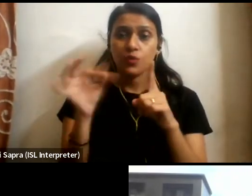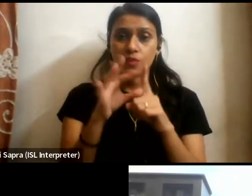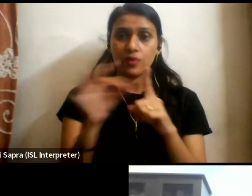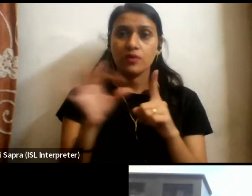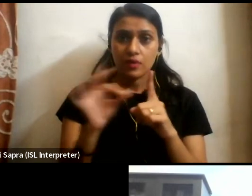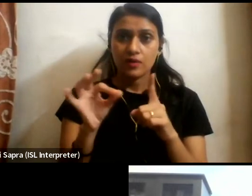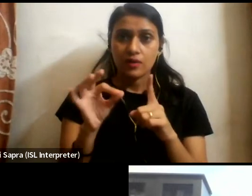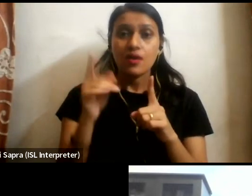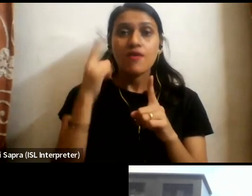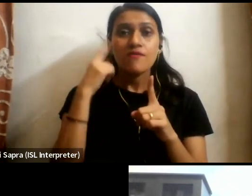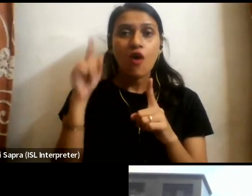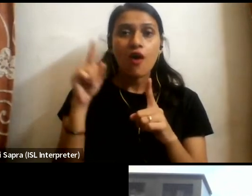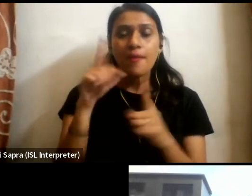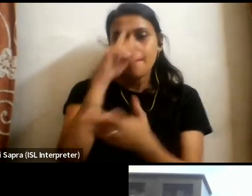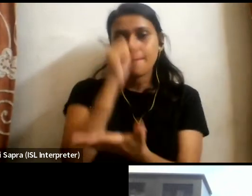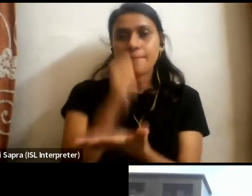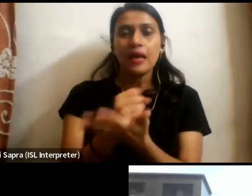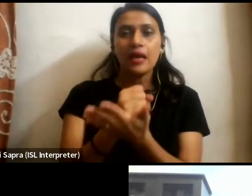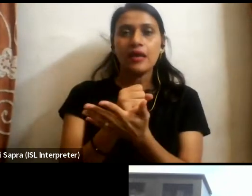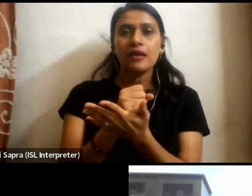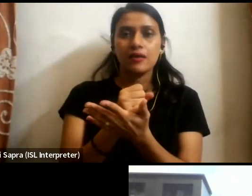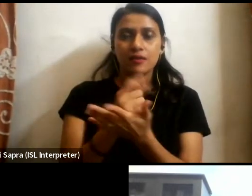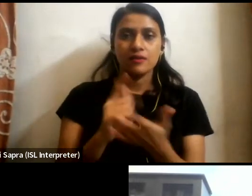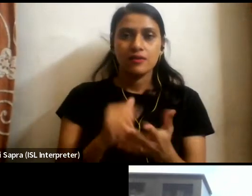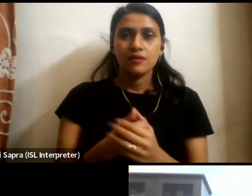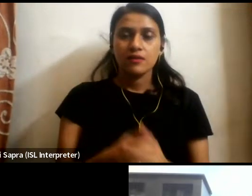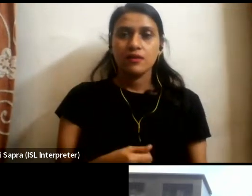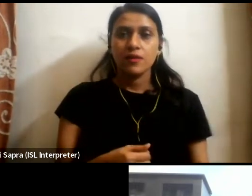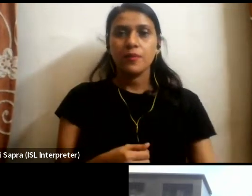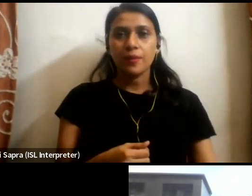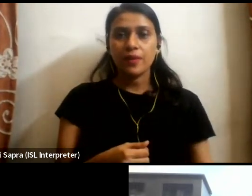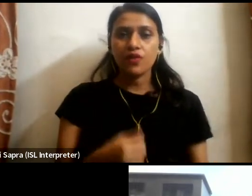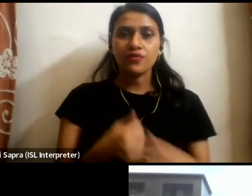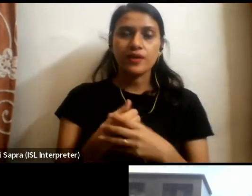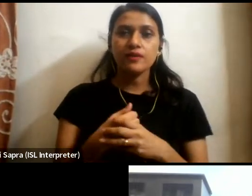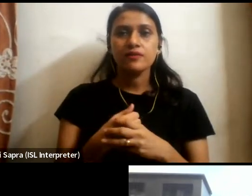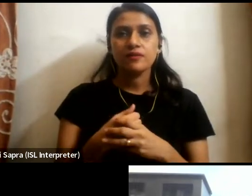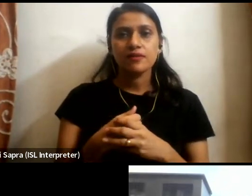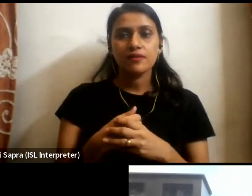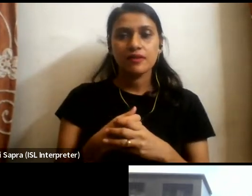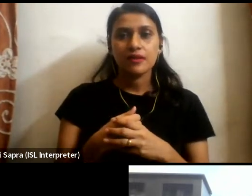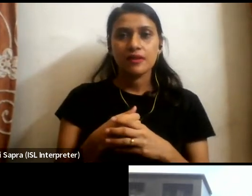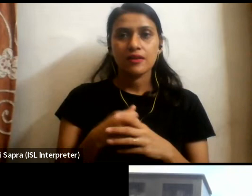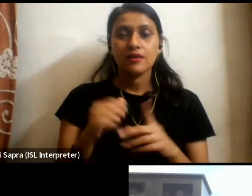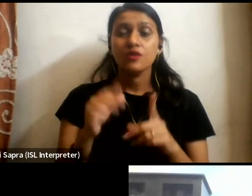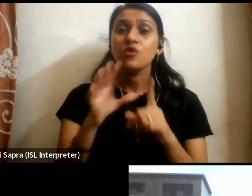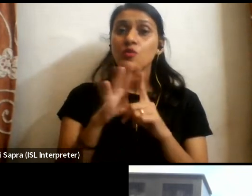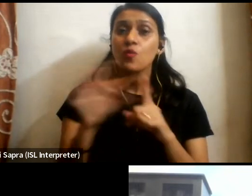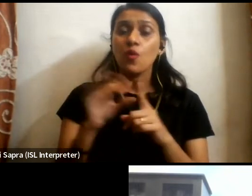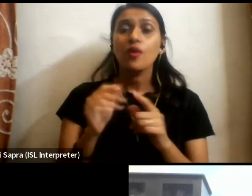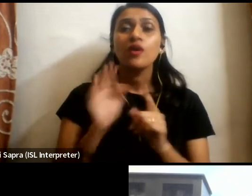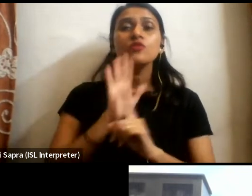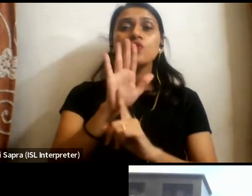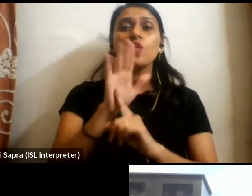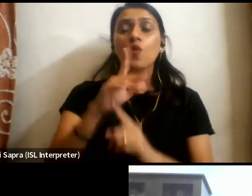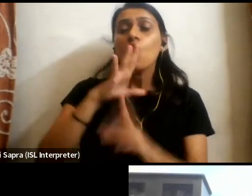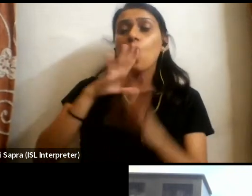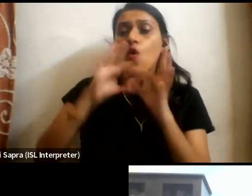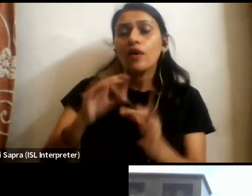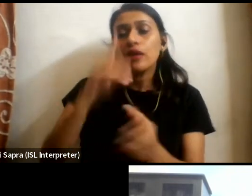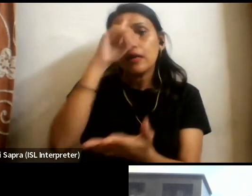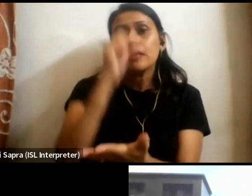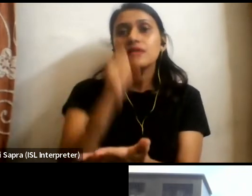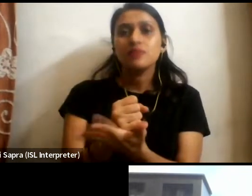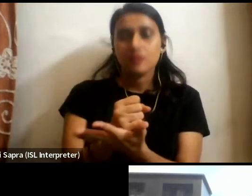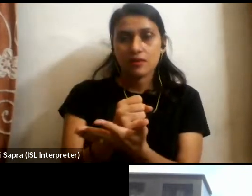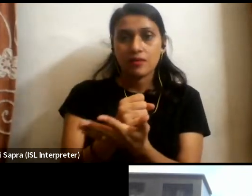in making bail decisions, right? We put in input a range of factors and therefore come out with a bail decision where,